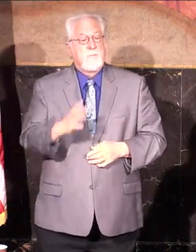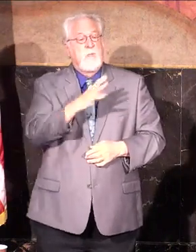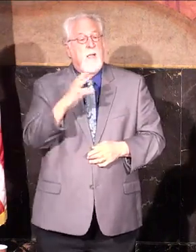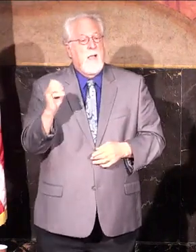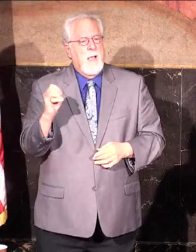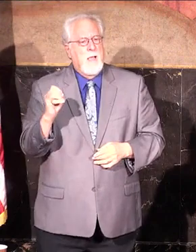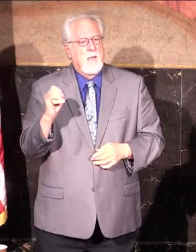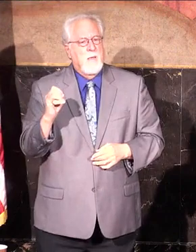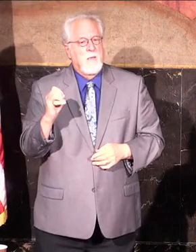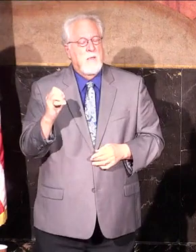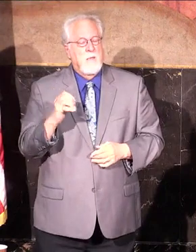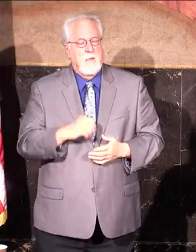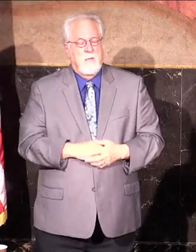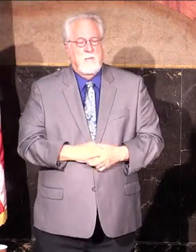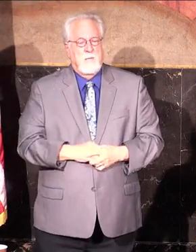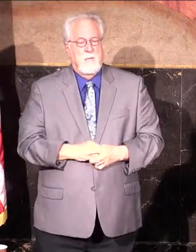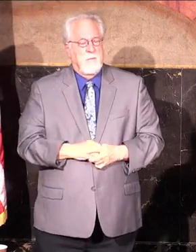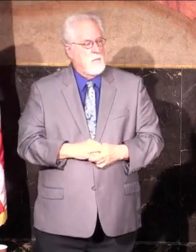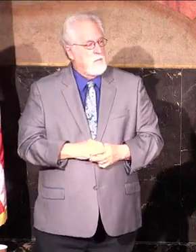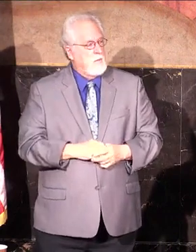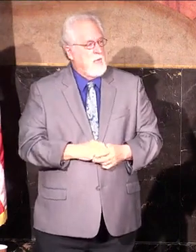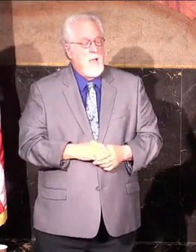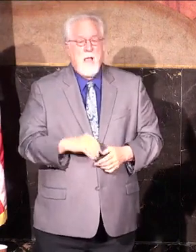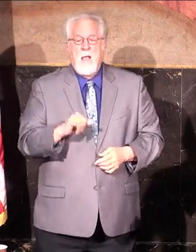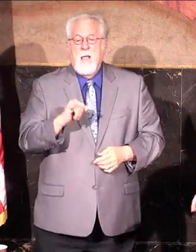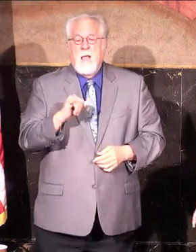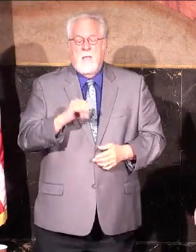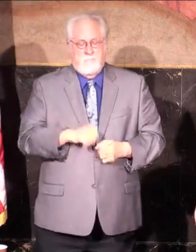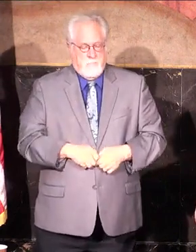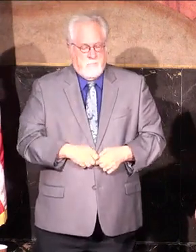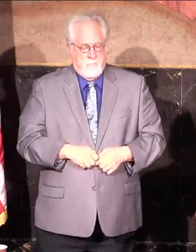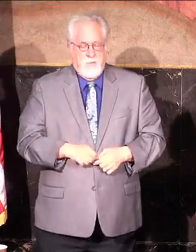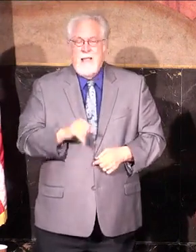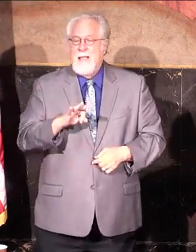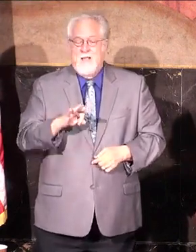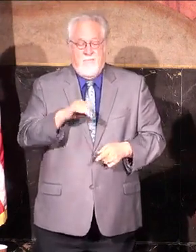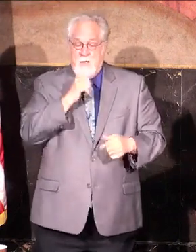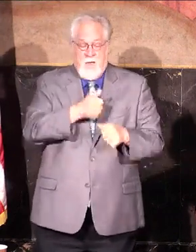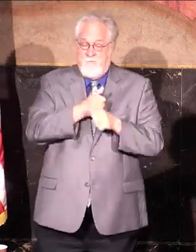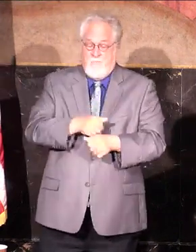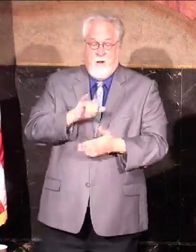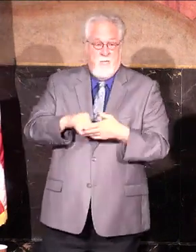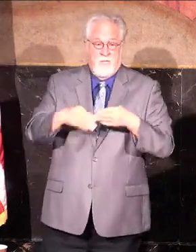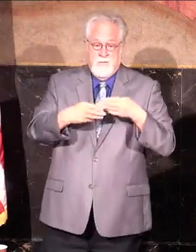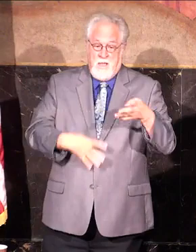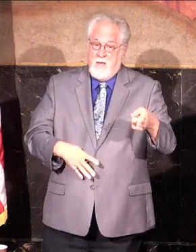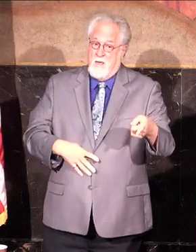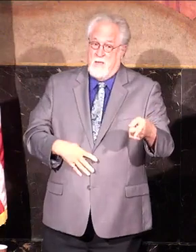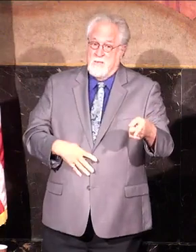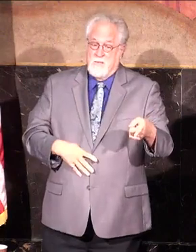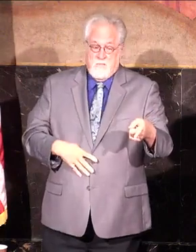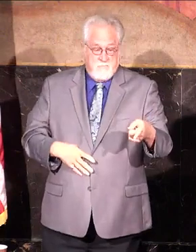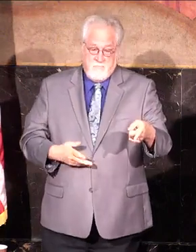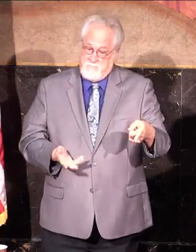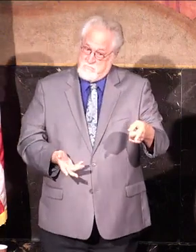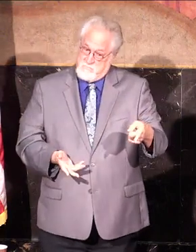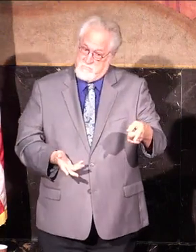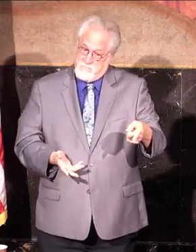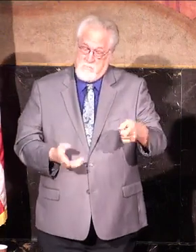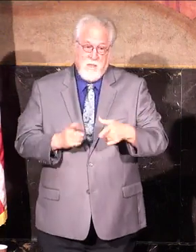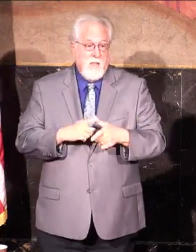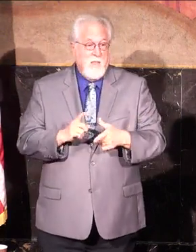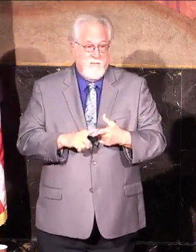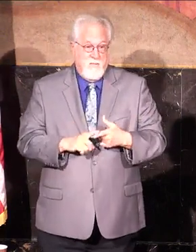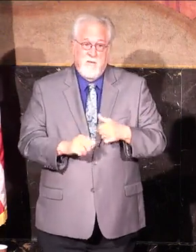And if you don't honor those guidelines, then you run a very